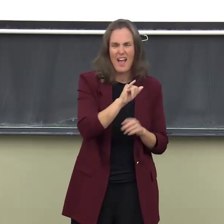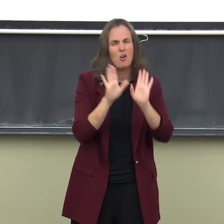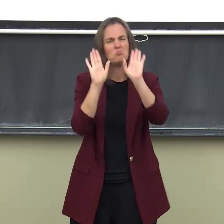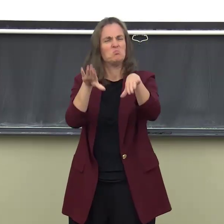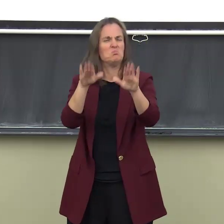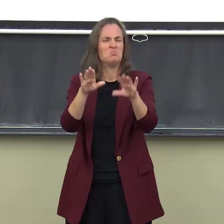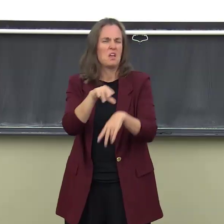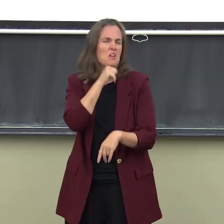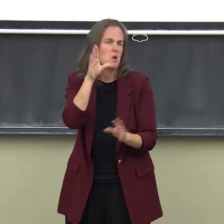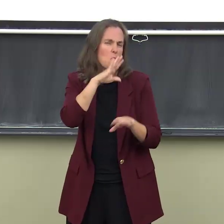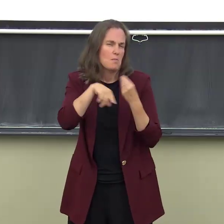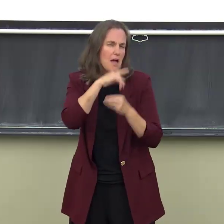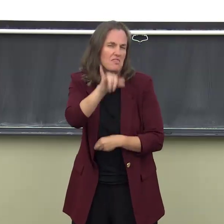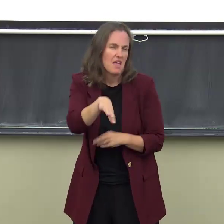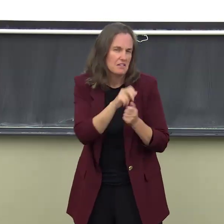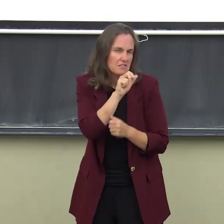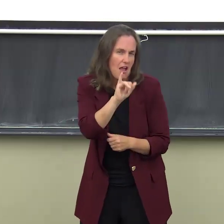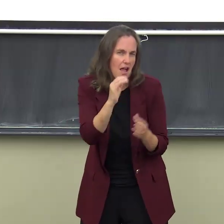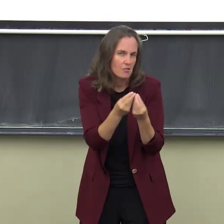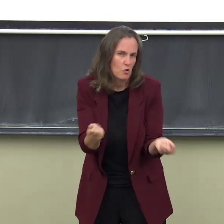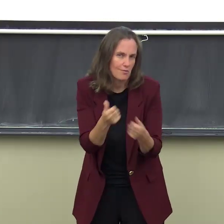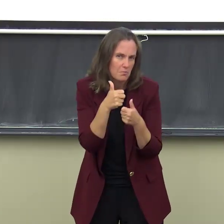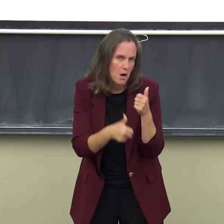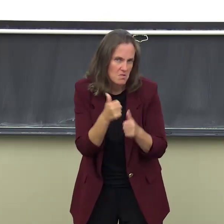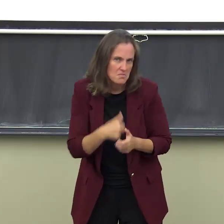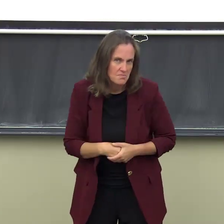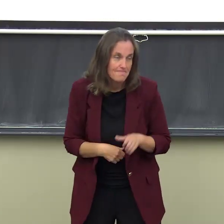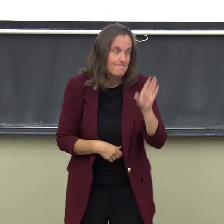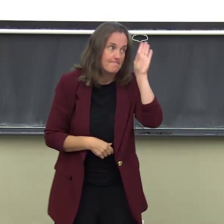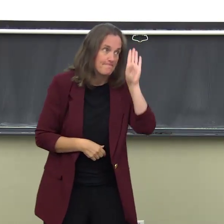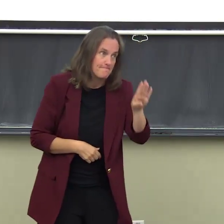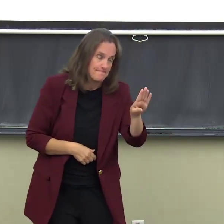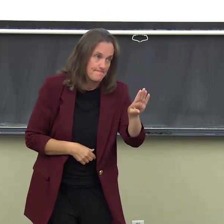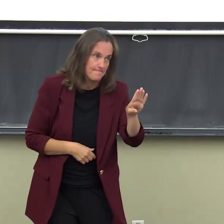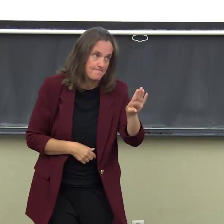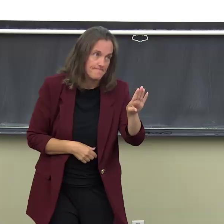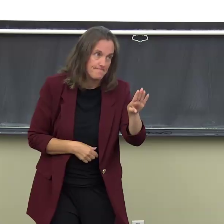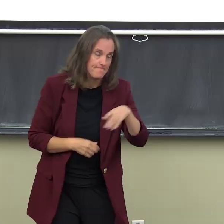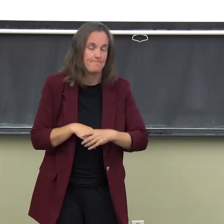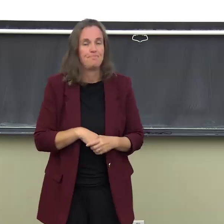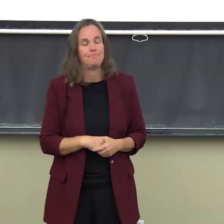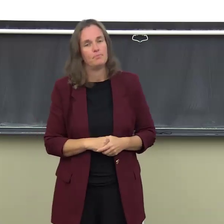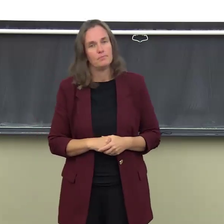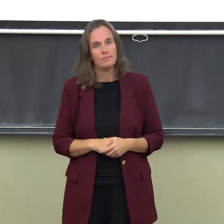worry about that, we've got AI, solve the problem. Not so fast.